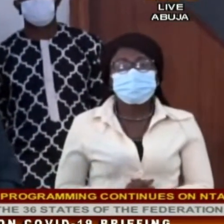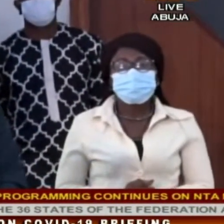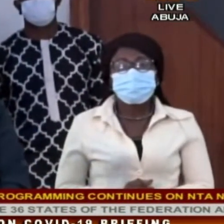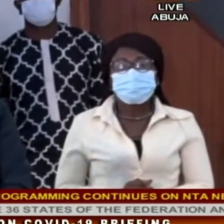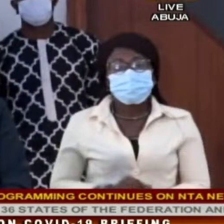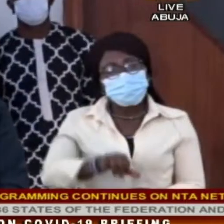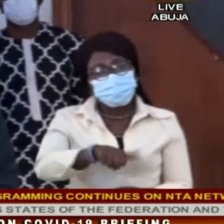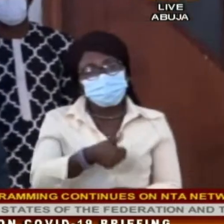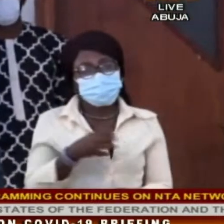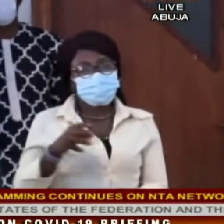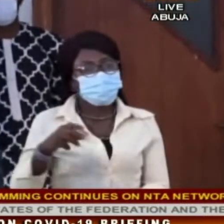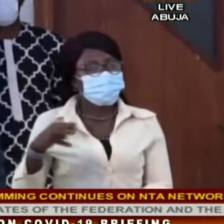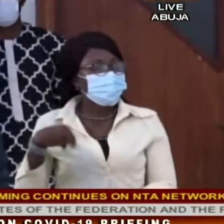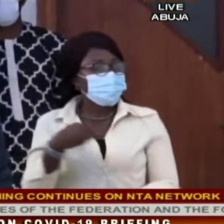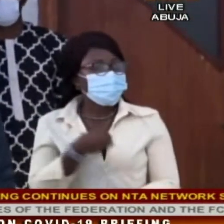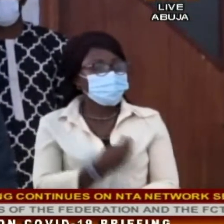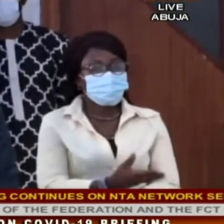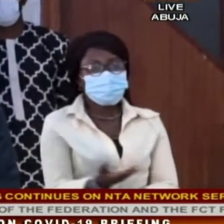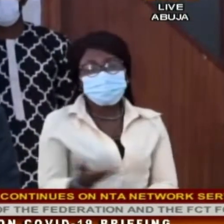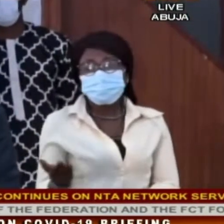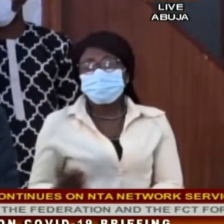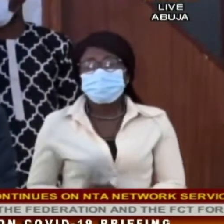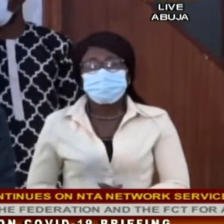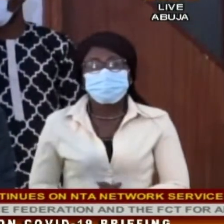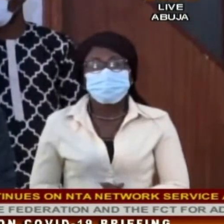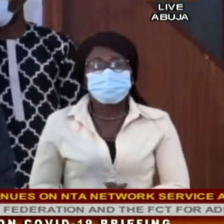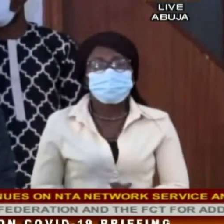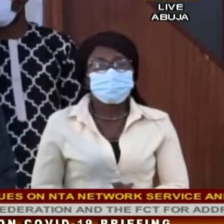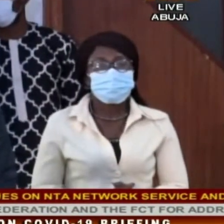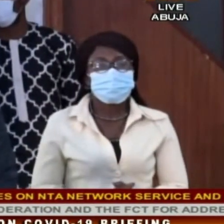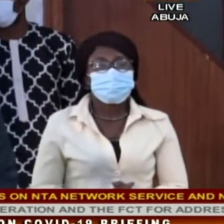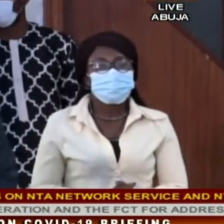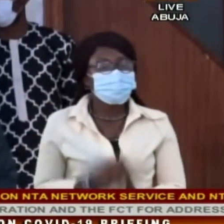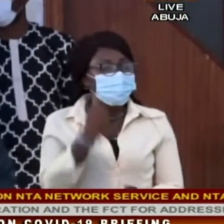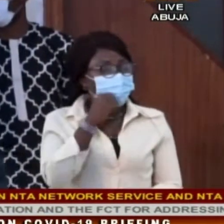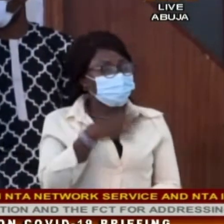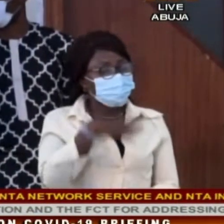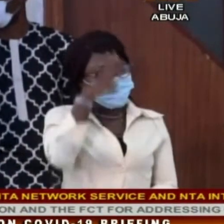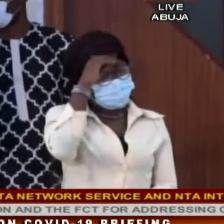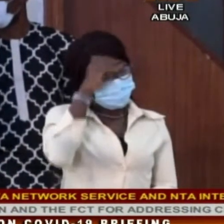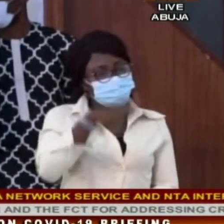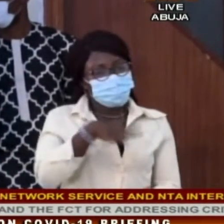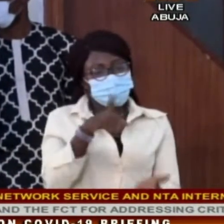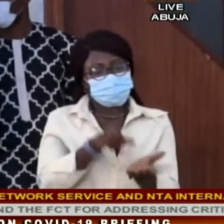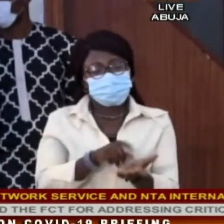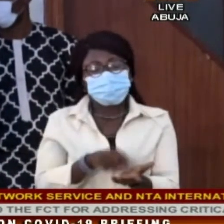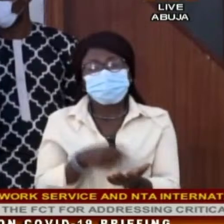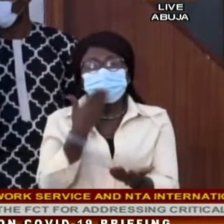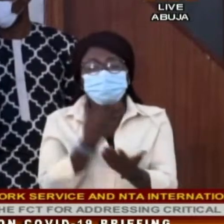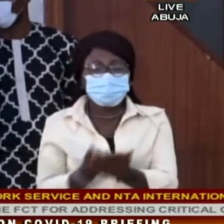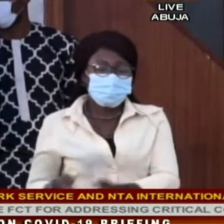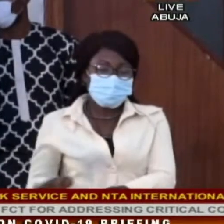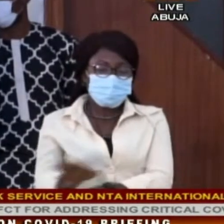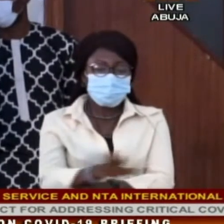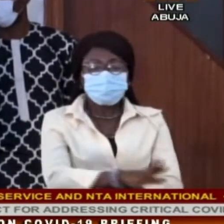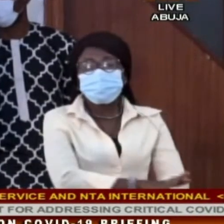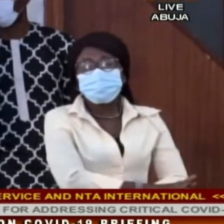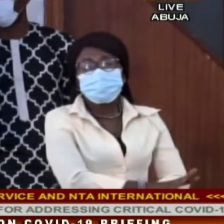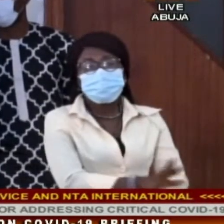And the only way I can guarantee that is if I take responsibility for my conduct and for my actions.